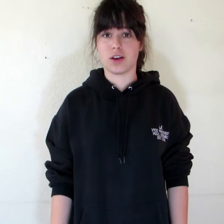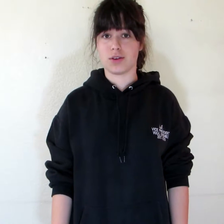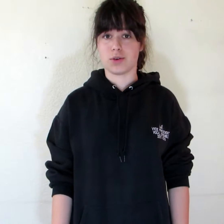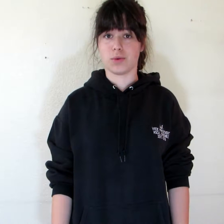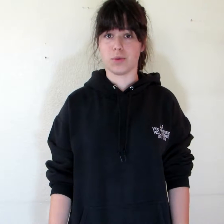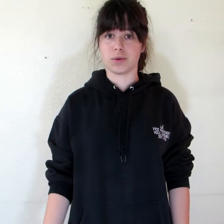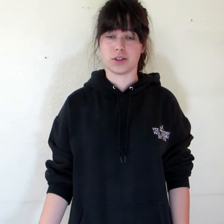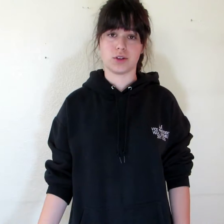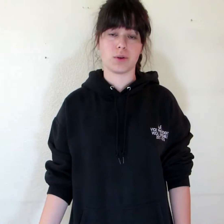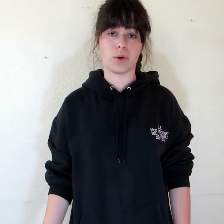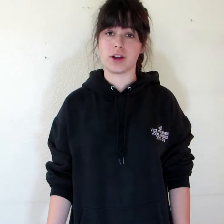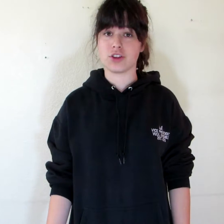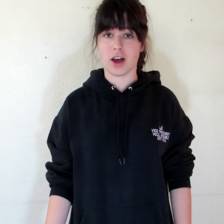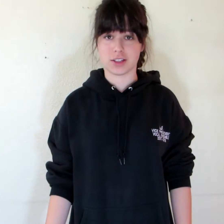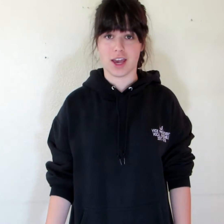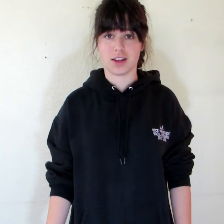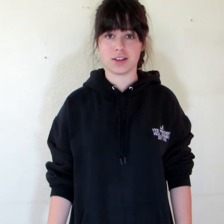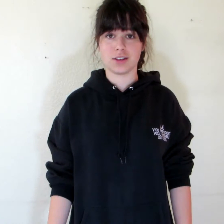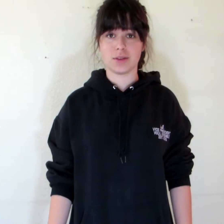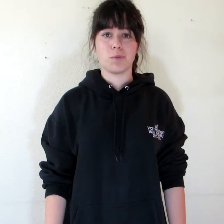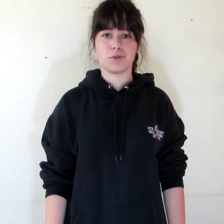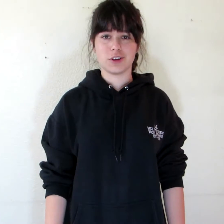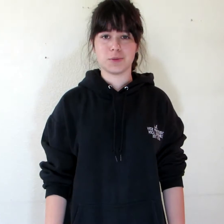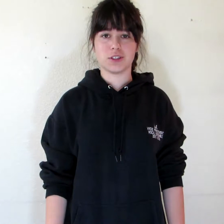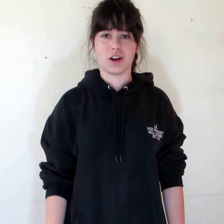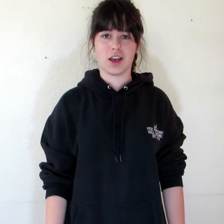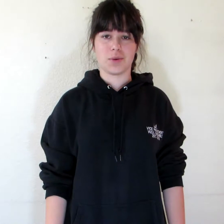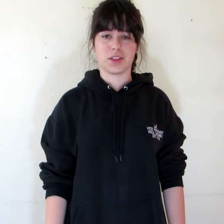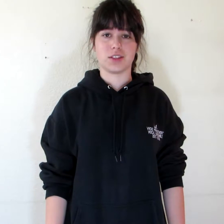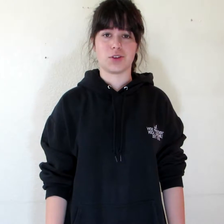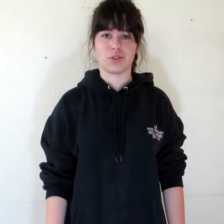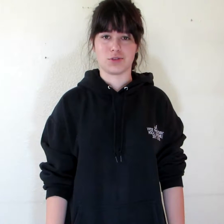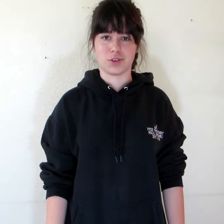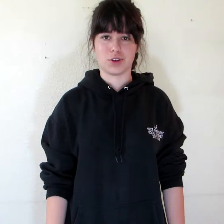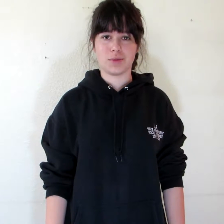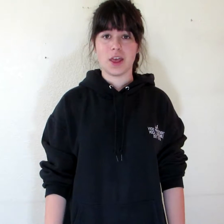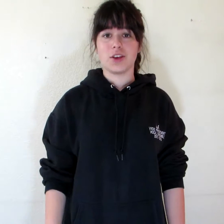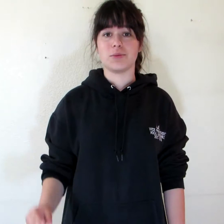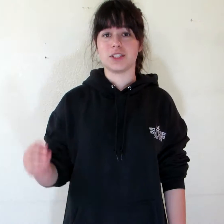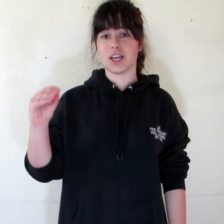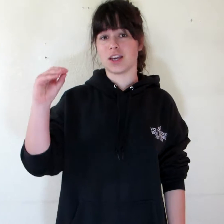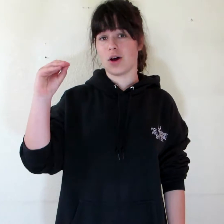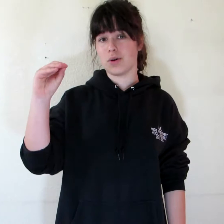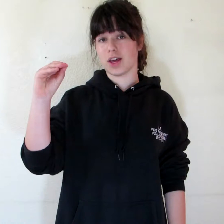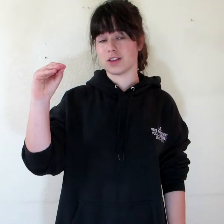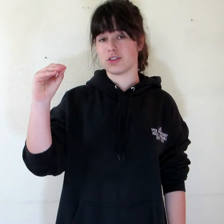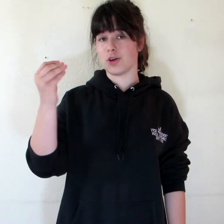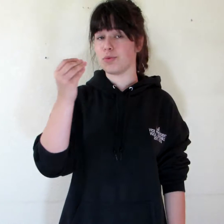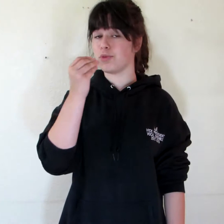a grown adult or a child can. We'll first be starting out with the sign for food. You'll be taking an O hand shape, moving